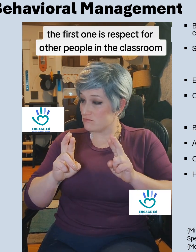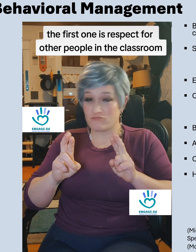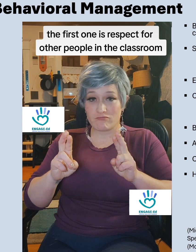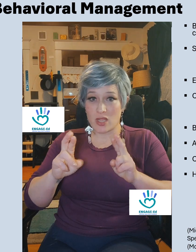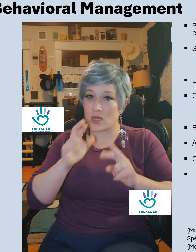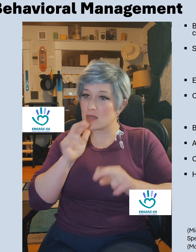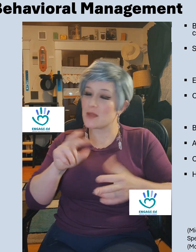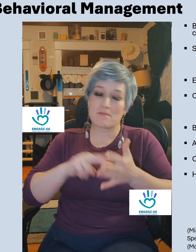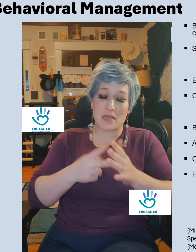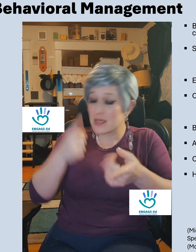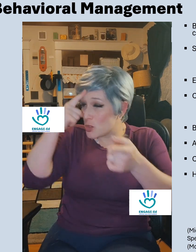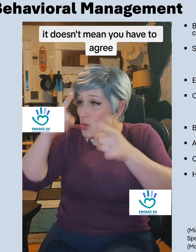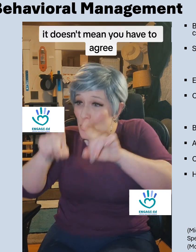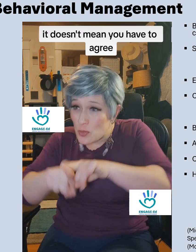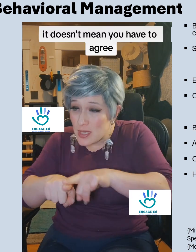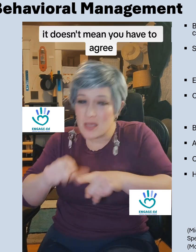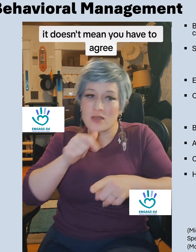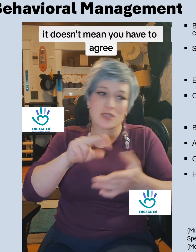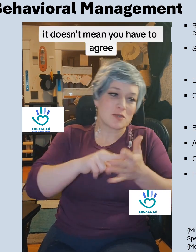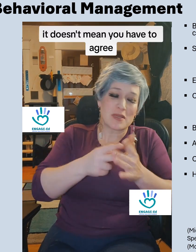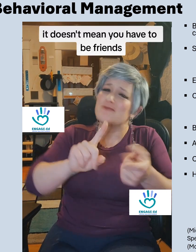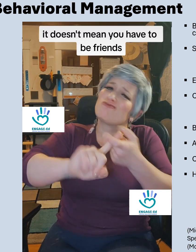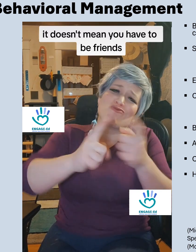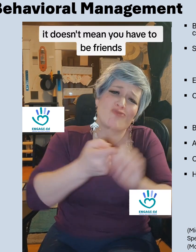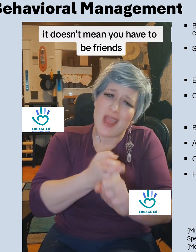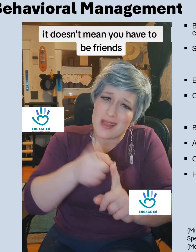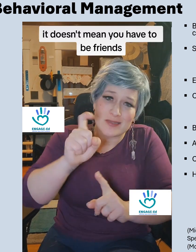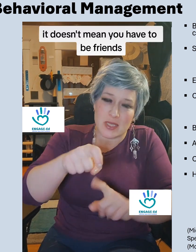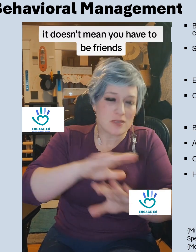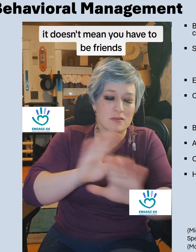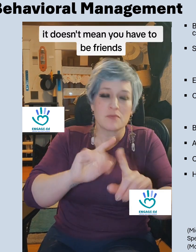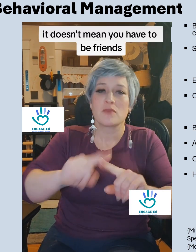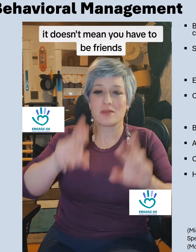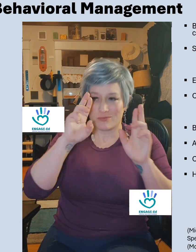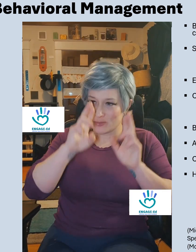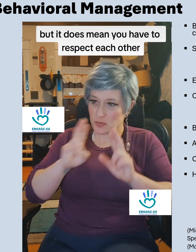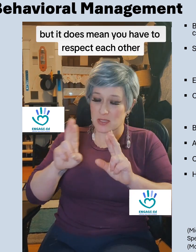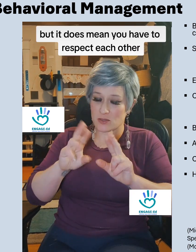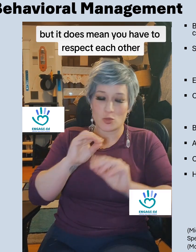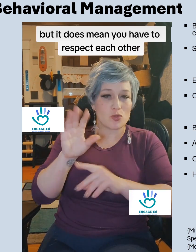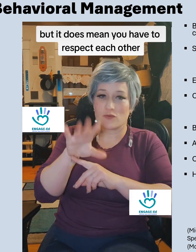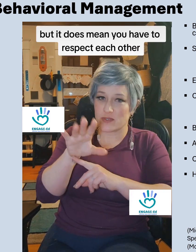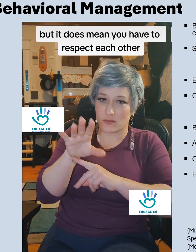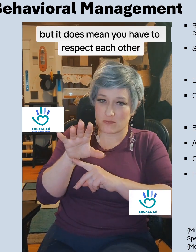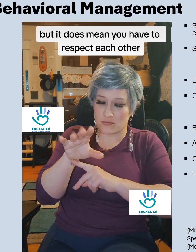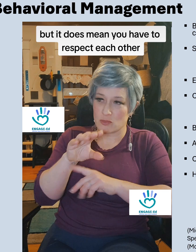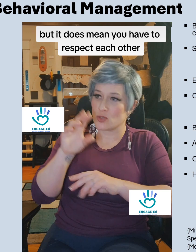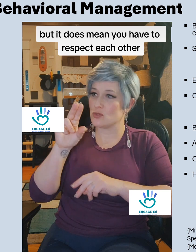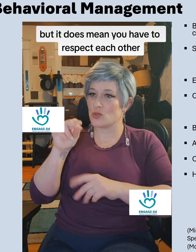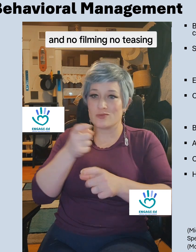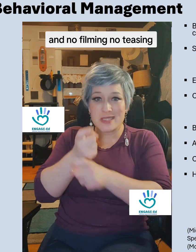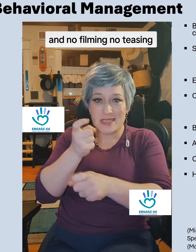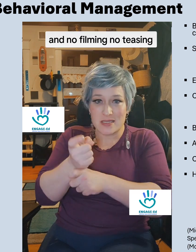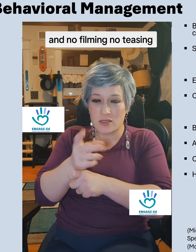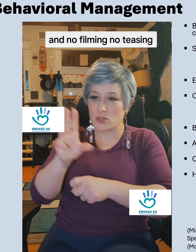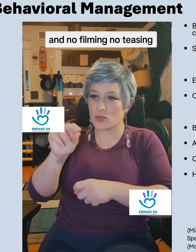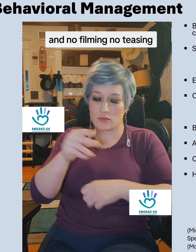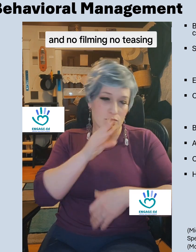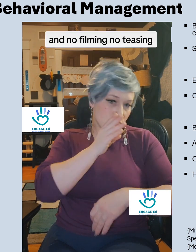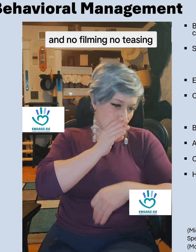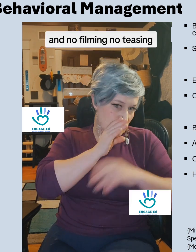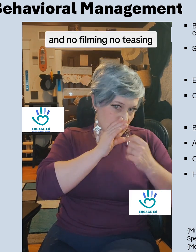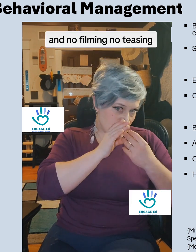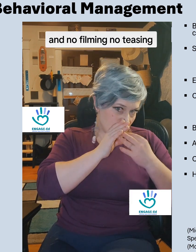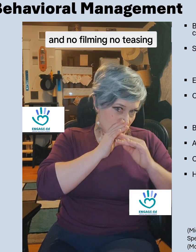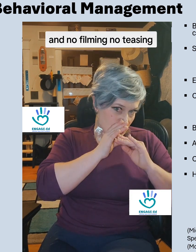classroom. It doesn't mean you have to agree, it doesn't mean you have to be friends, but it does mean you have to respect each other. And no filming,